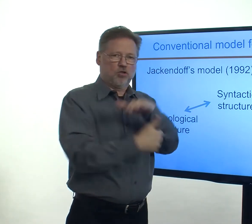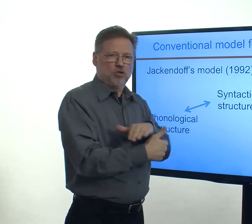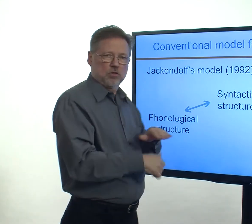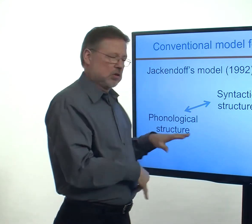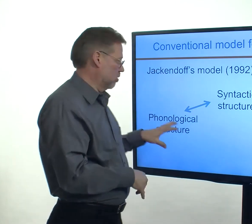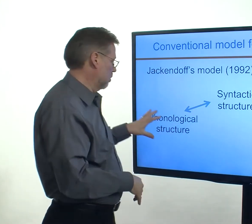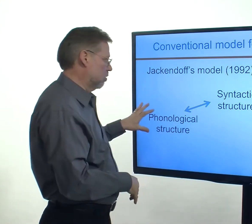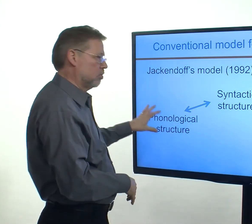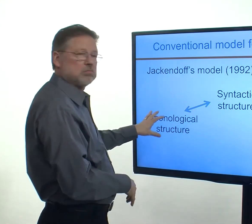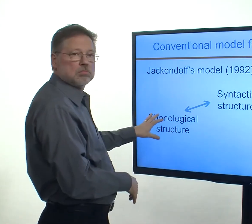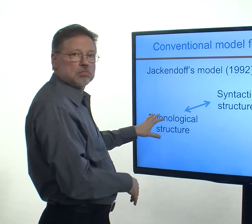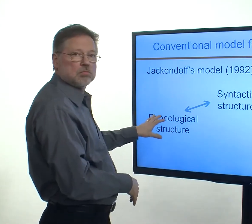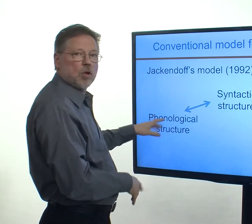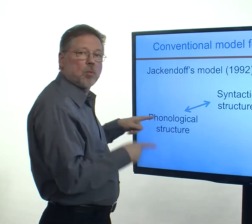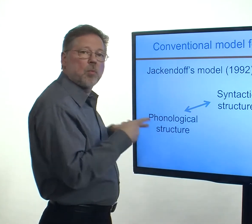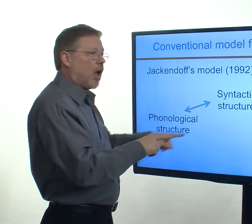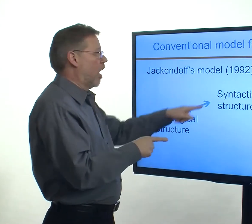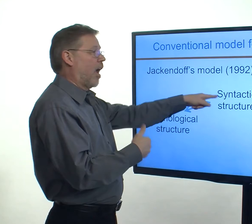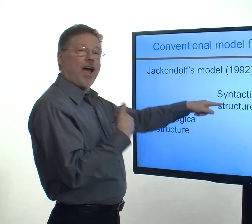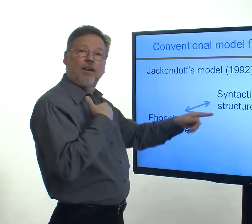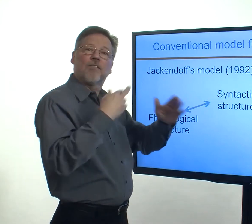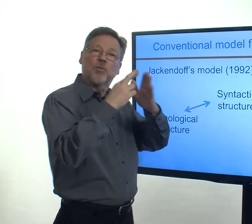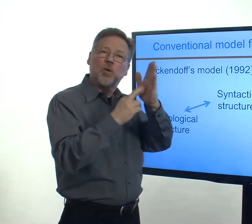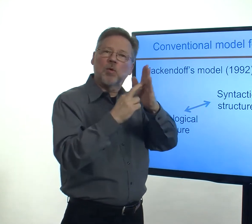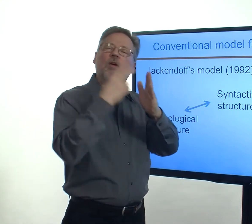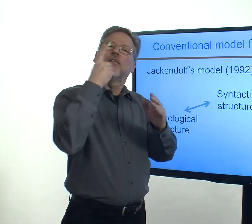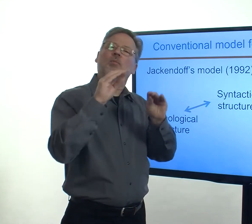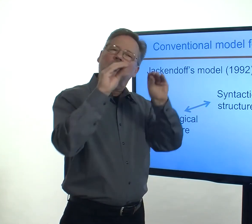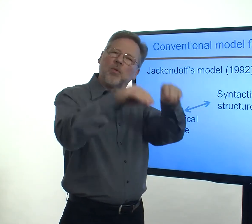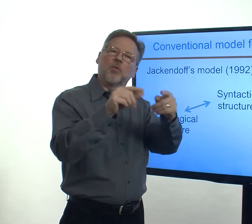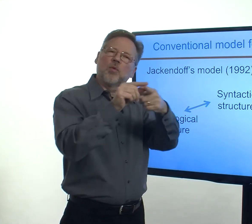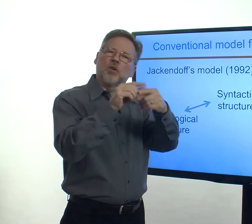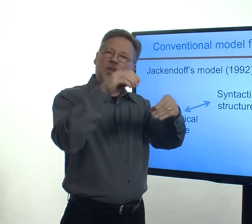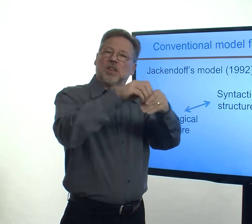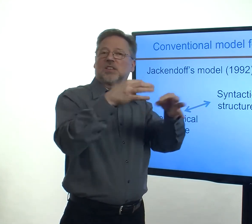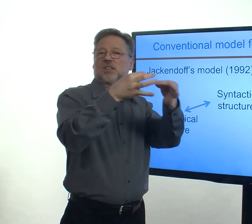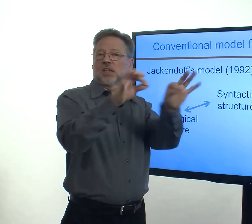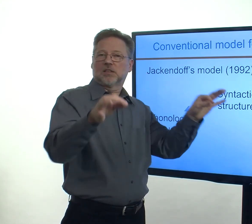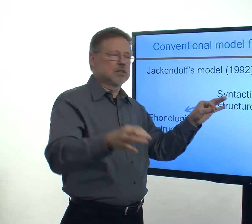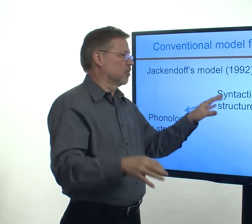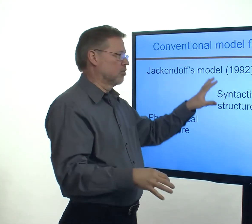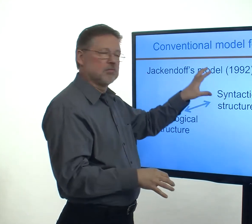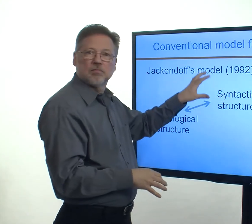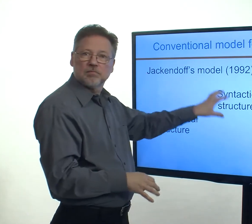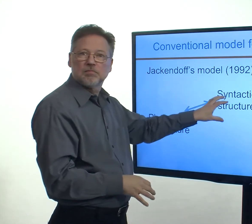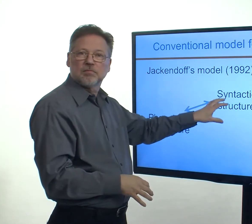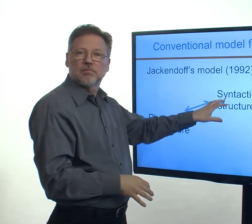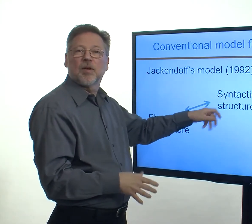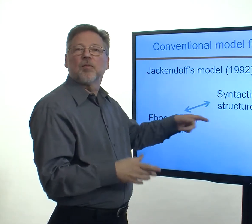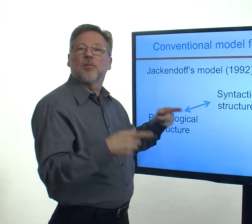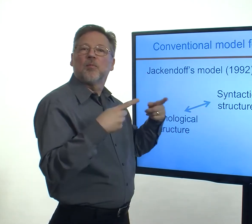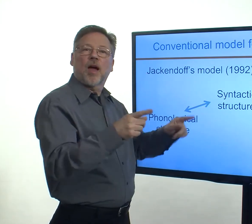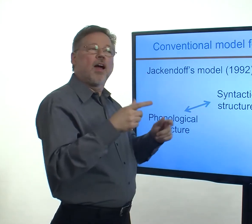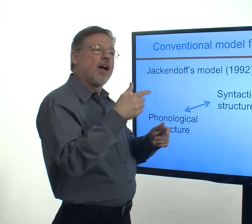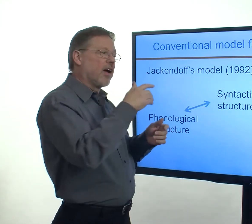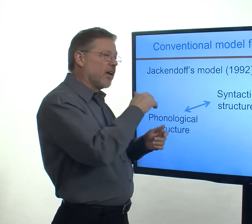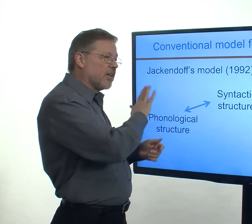component. While syntactic structure is dictated by rules for putting words in sentences, and